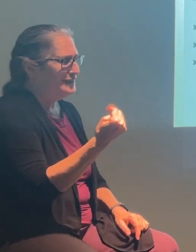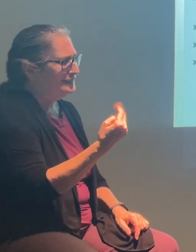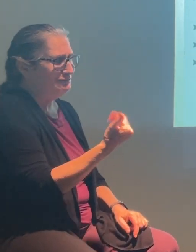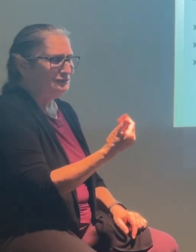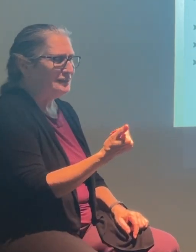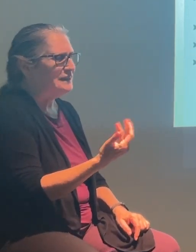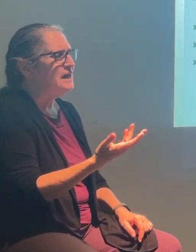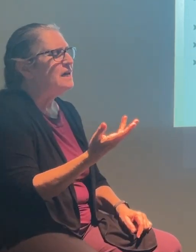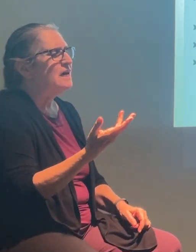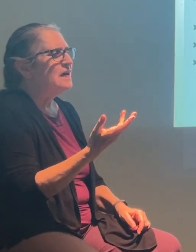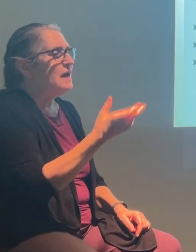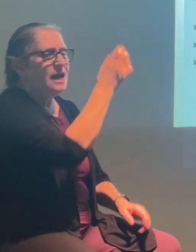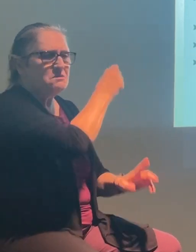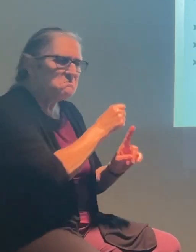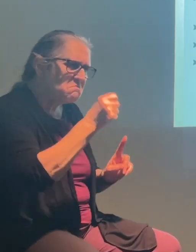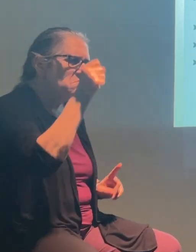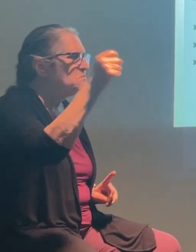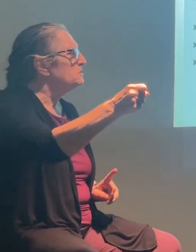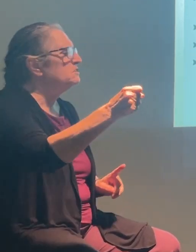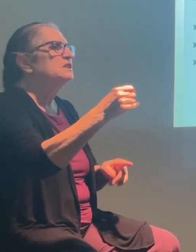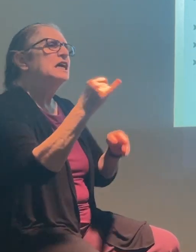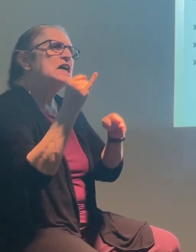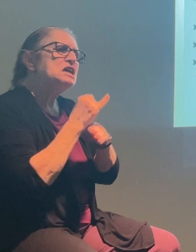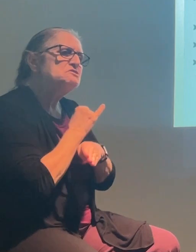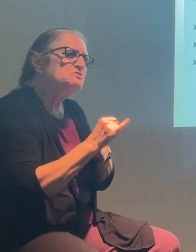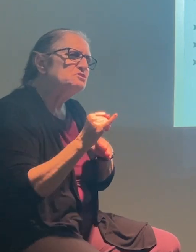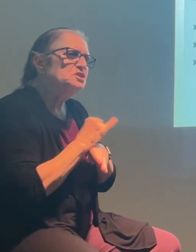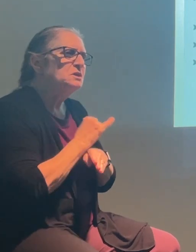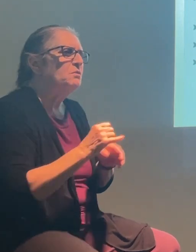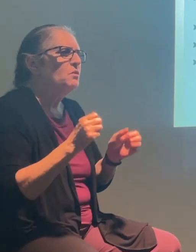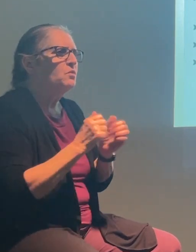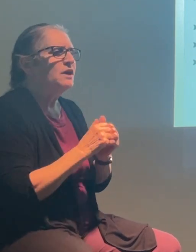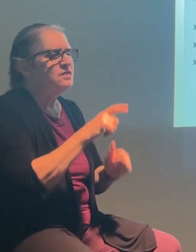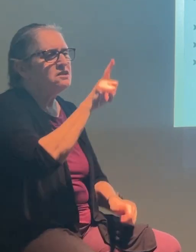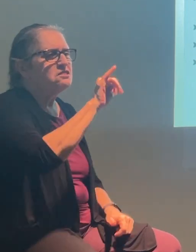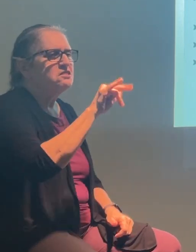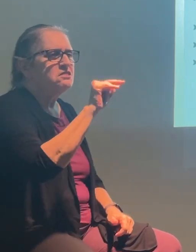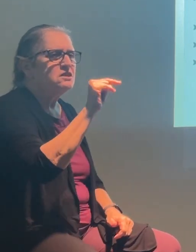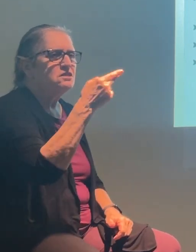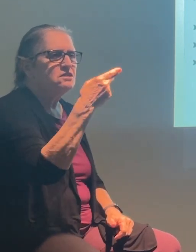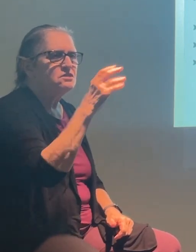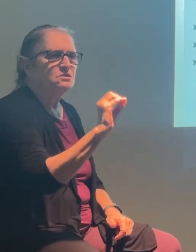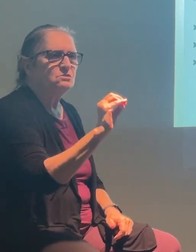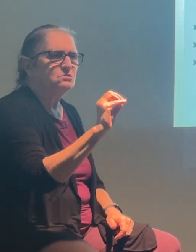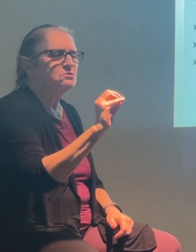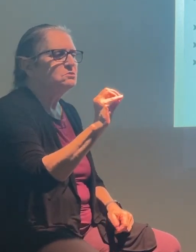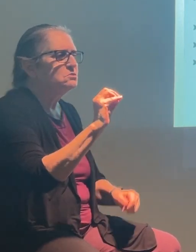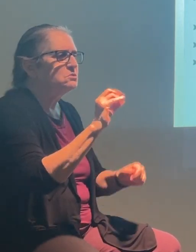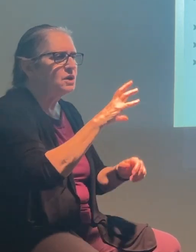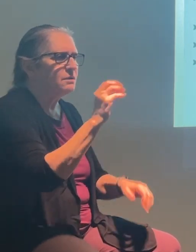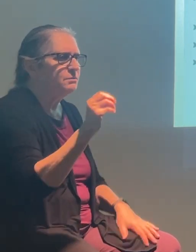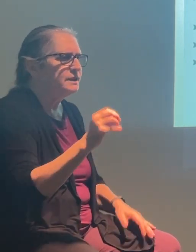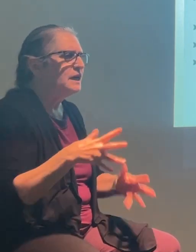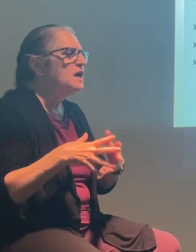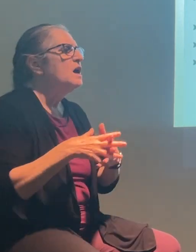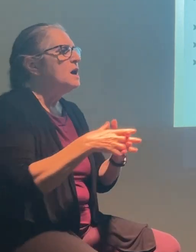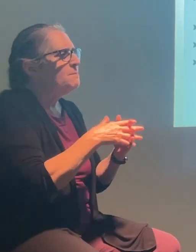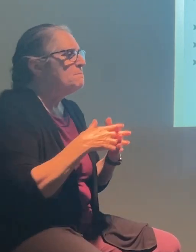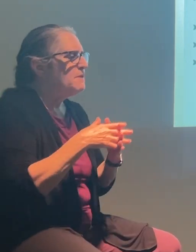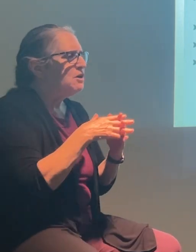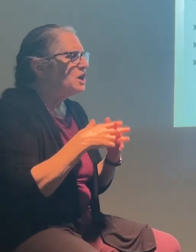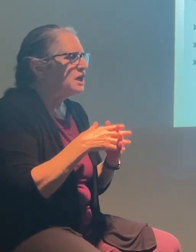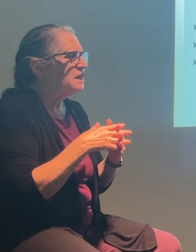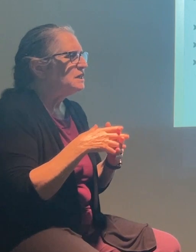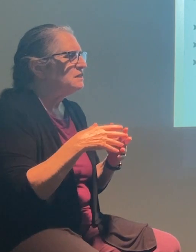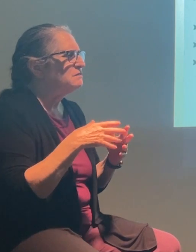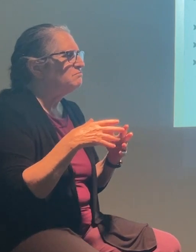15. And he started an internship with a lithograph company, the American Fine Art Company in